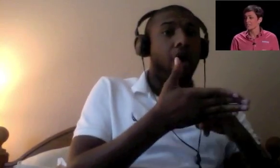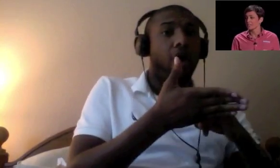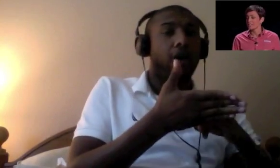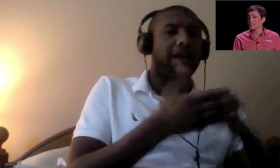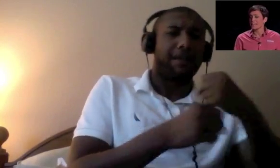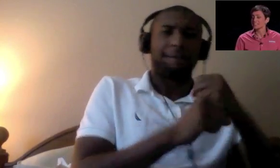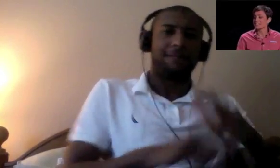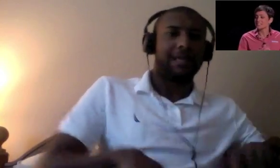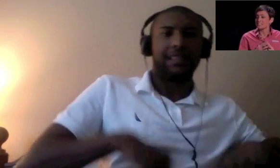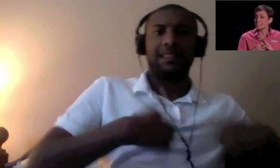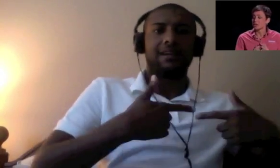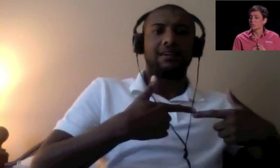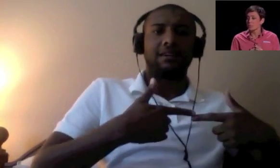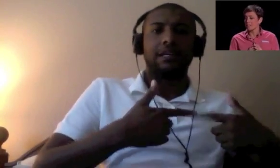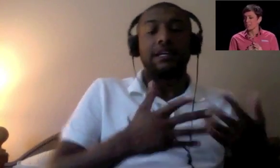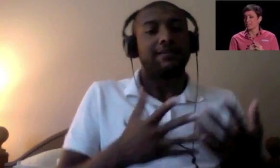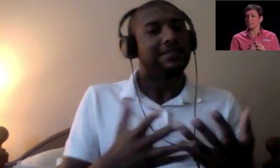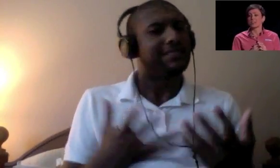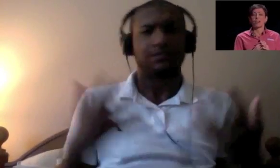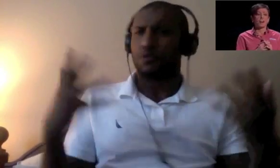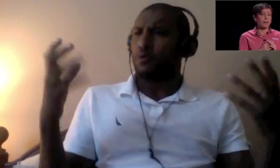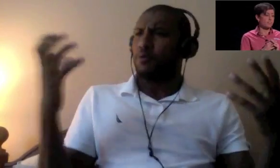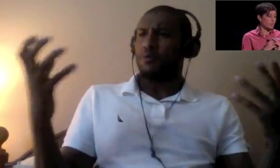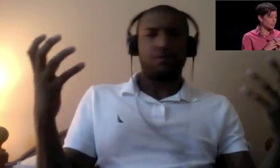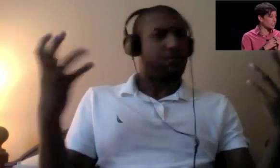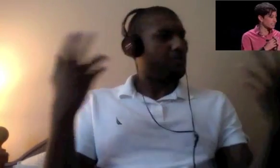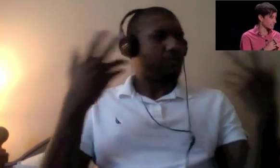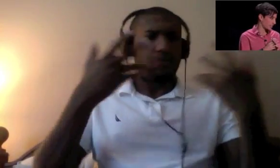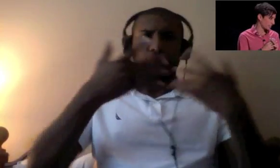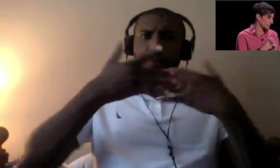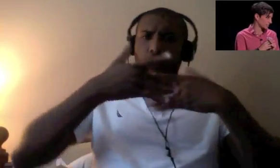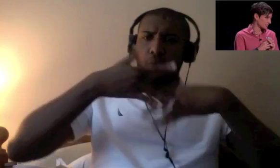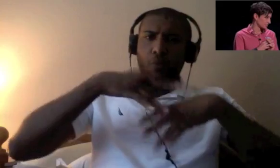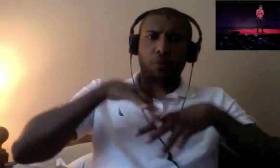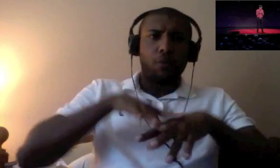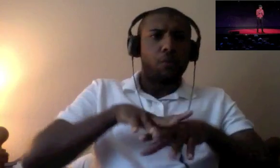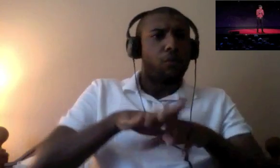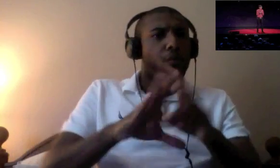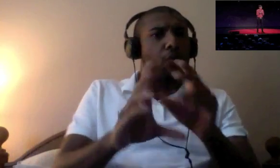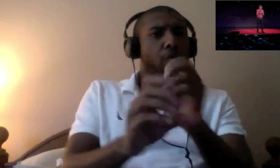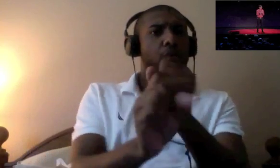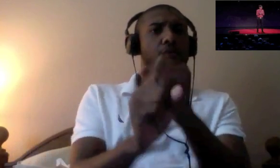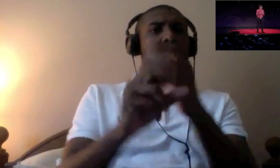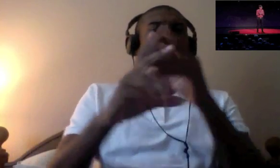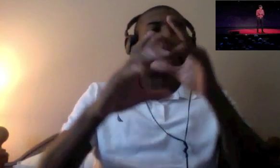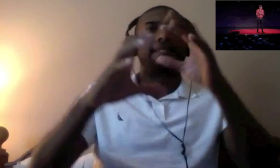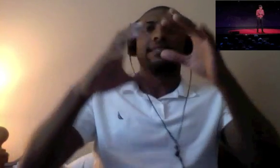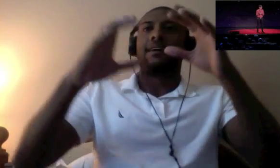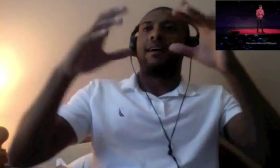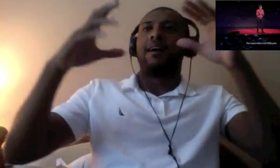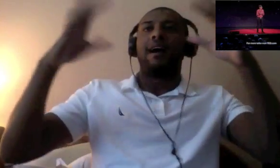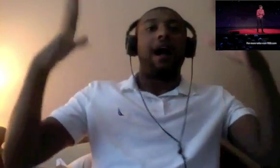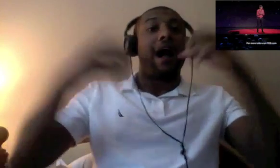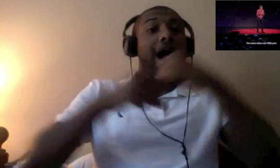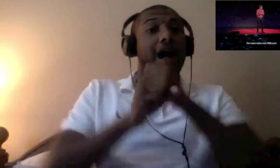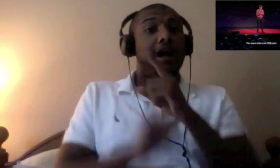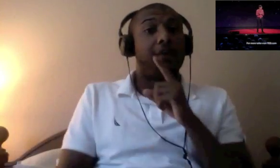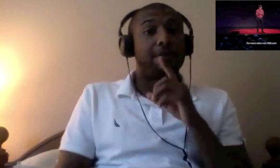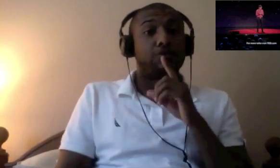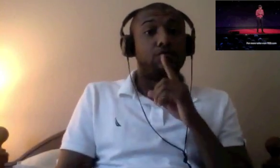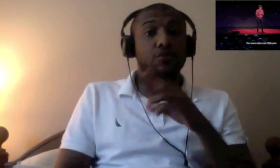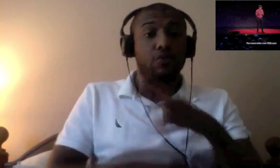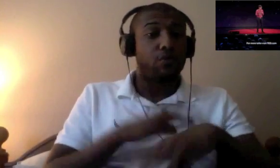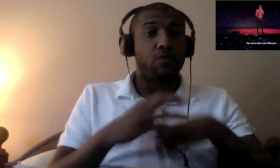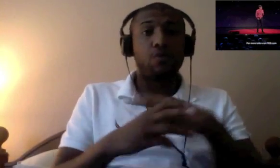life. It's this interweaving of art and science that elevates the world to a place of